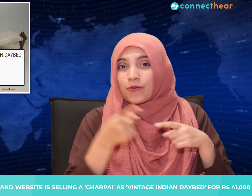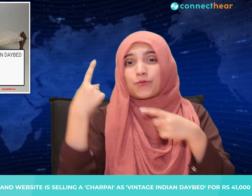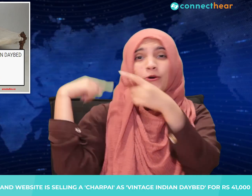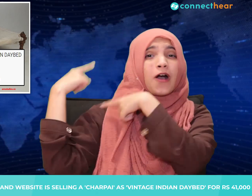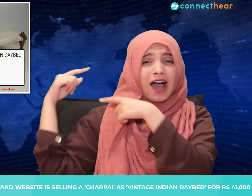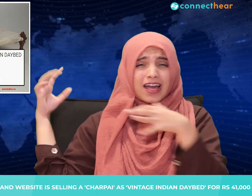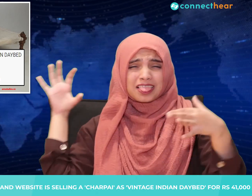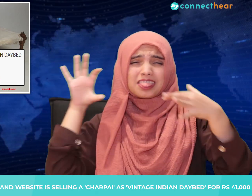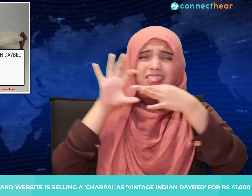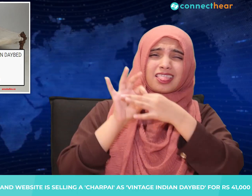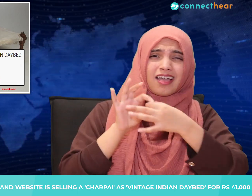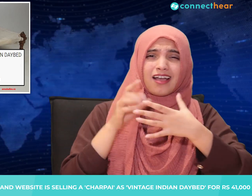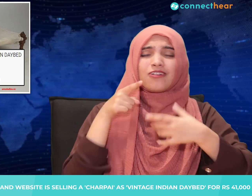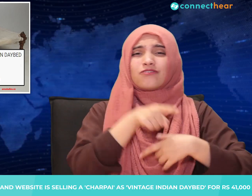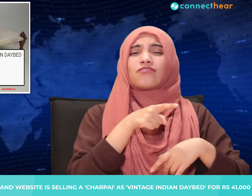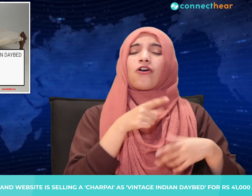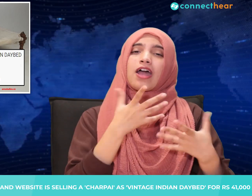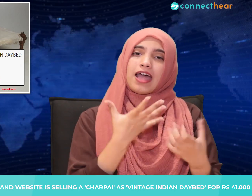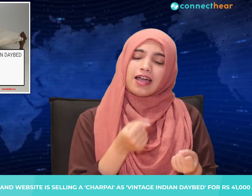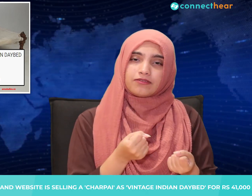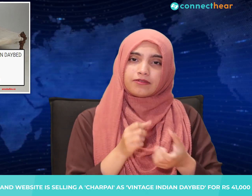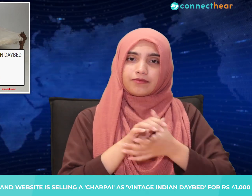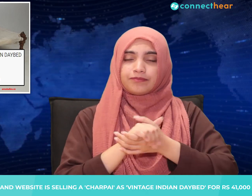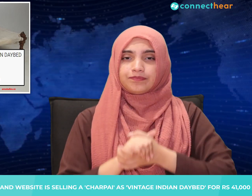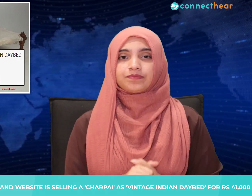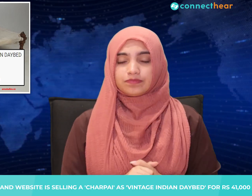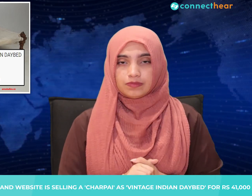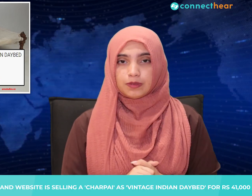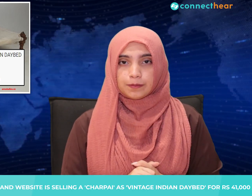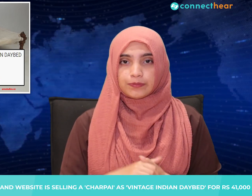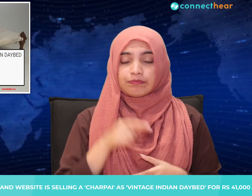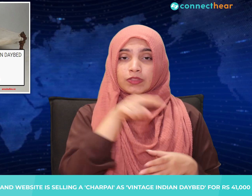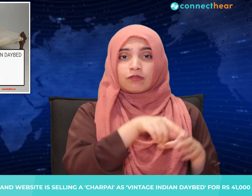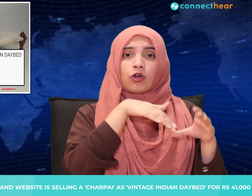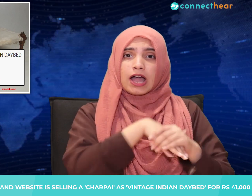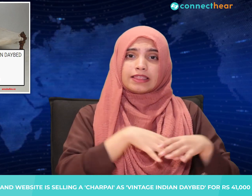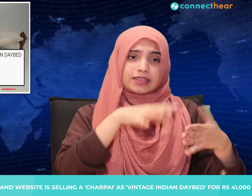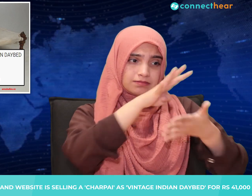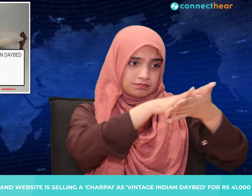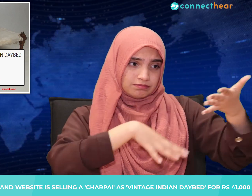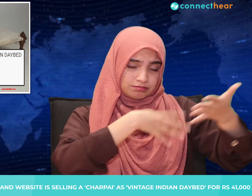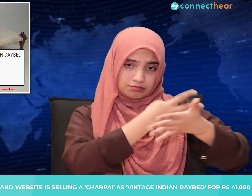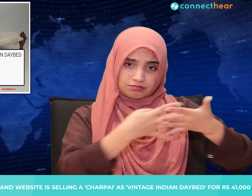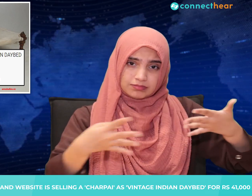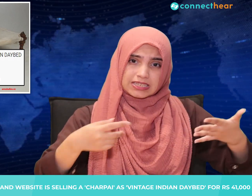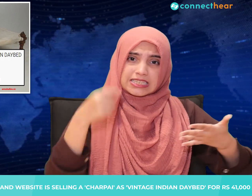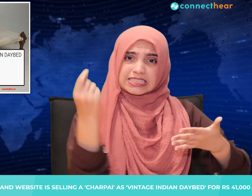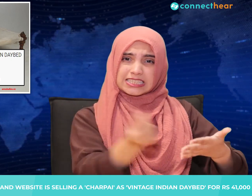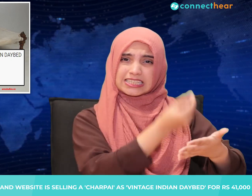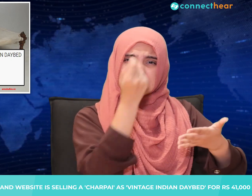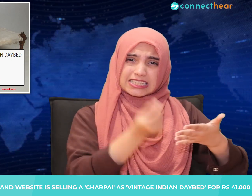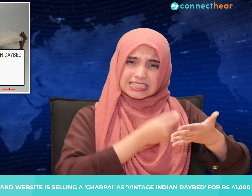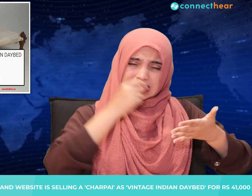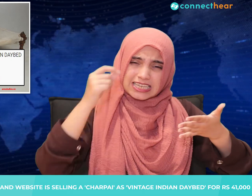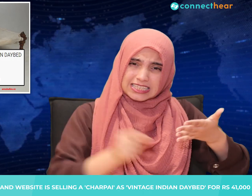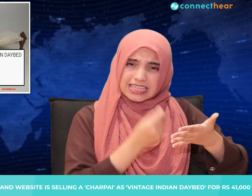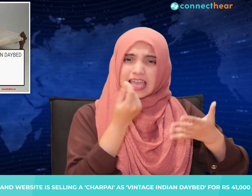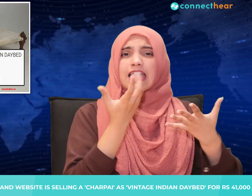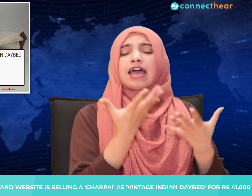to Collins Dictionary. A bedstead of woven webbing or hemp stretched on a wooden frame on